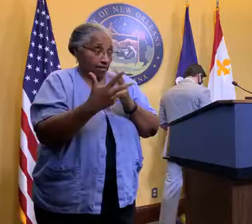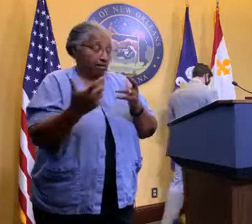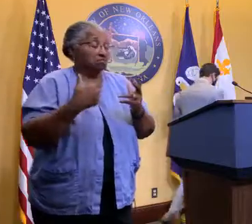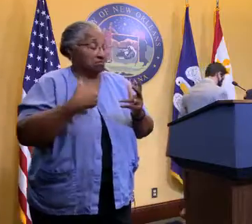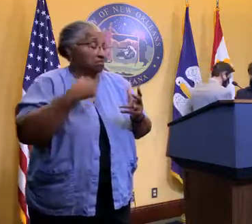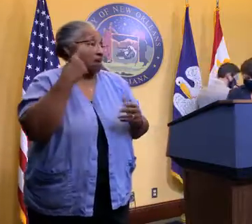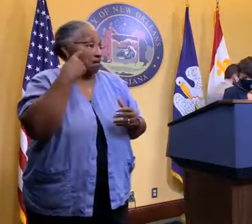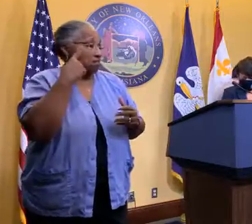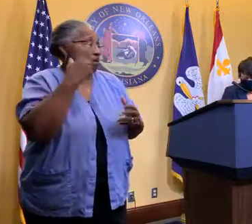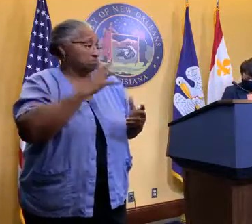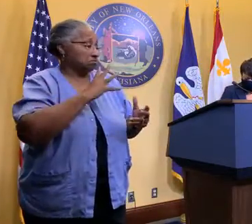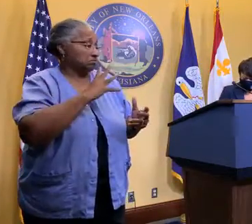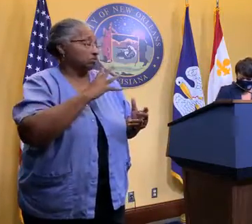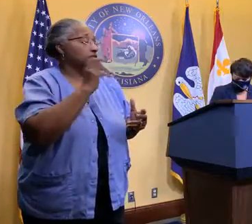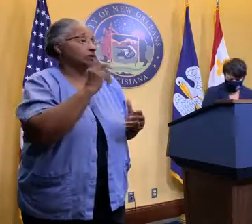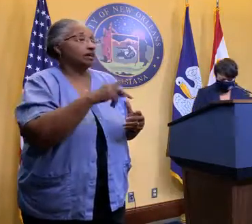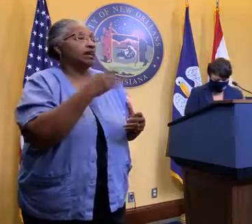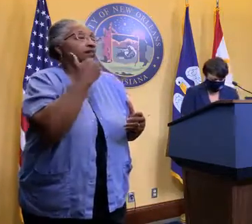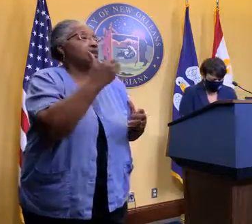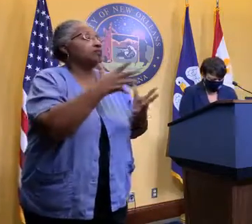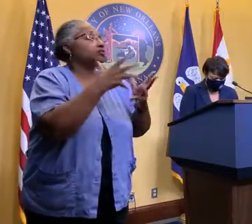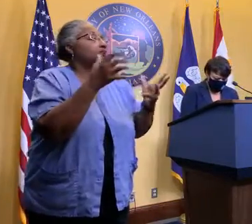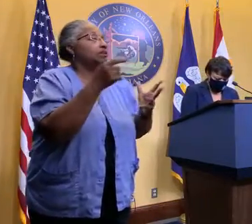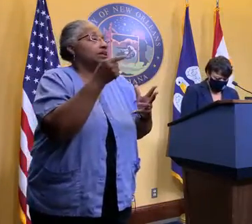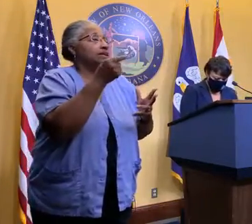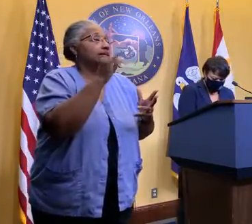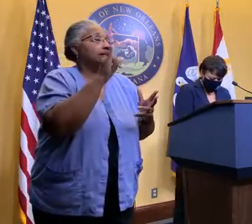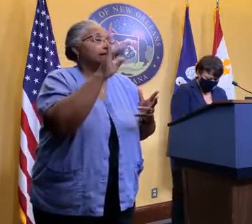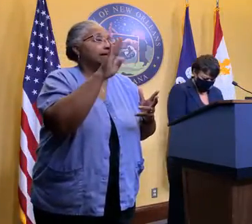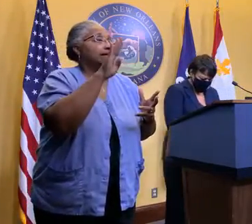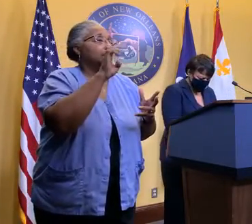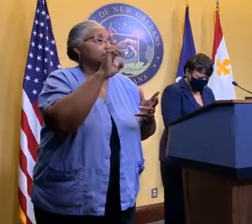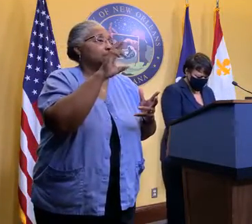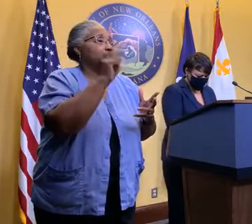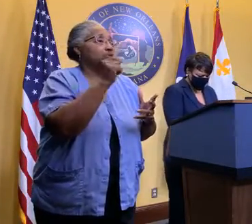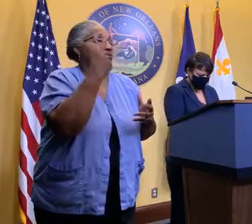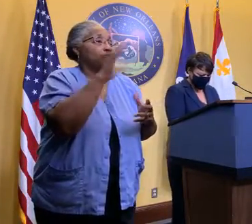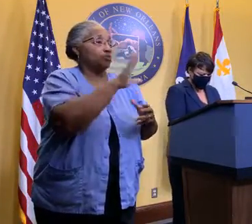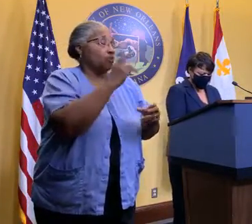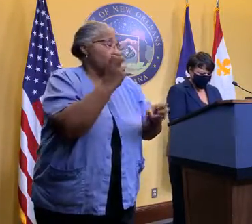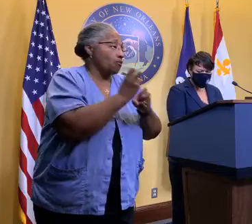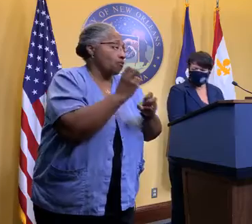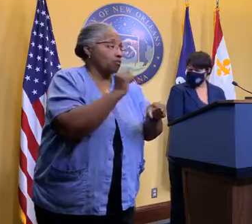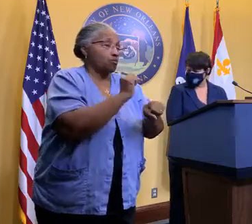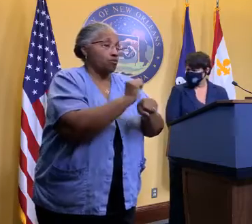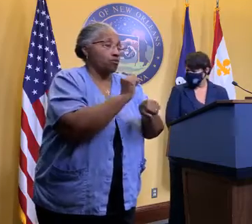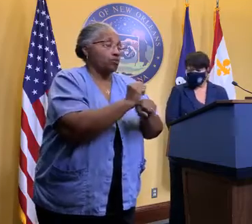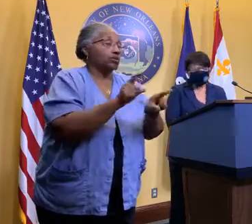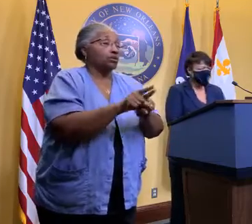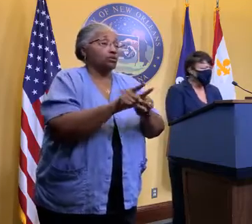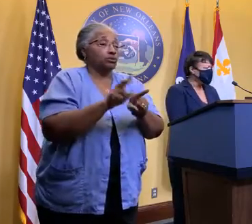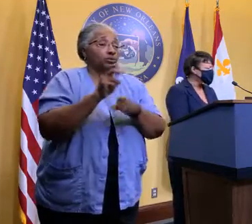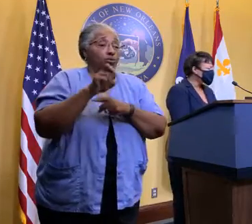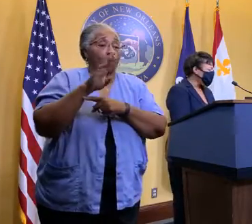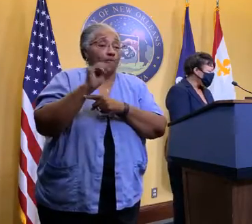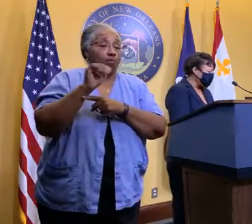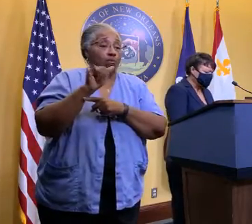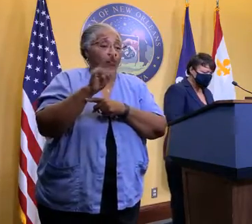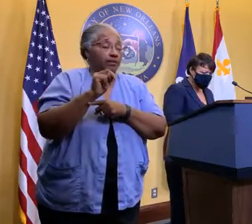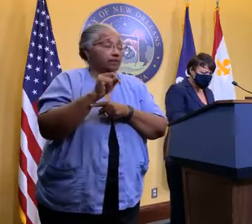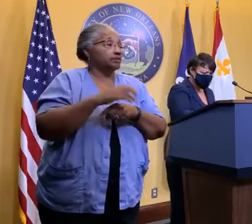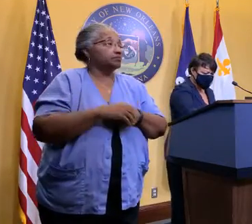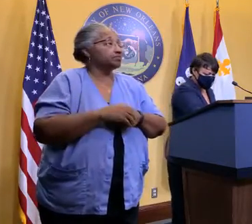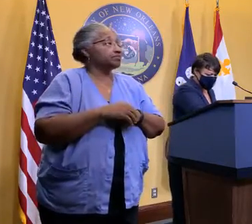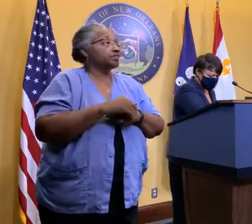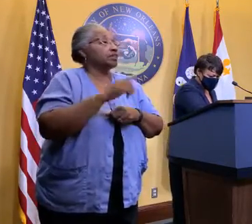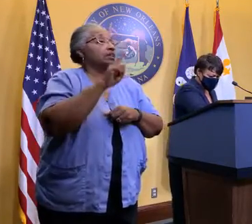Okay, thank you very much, Gilbert, just for your hard work on this, and Norman as well. Ms.